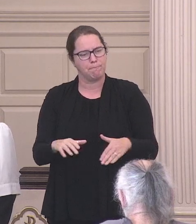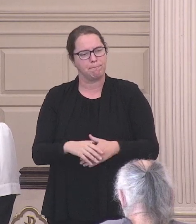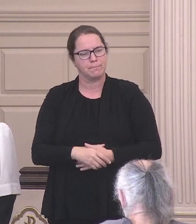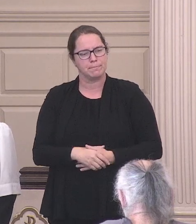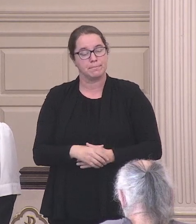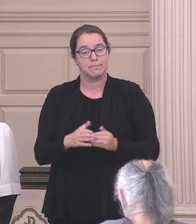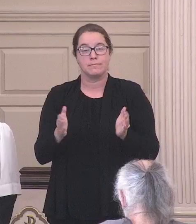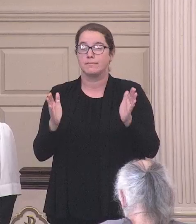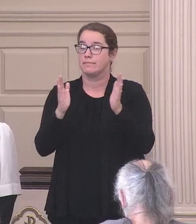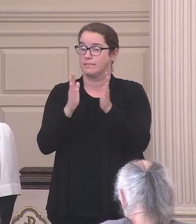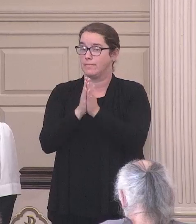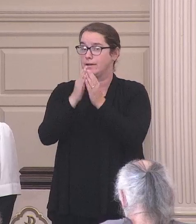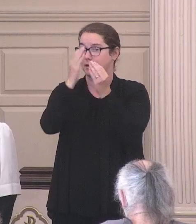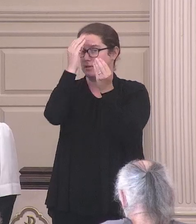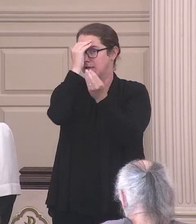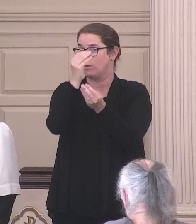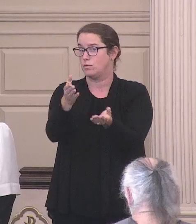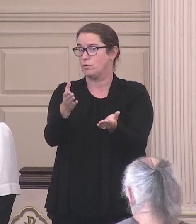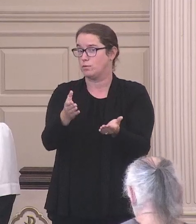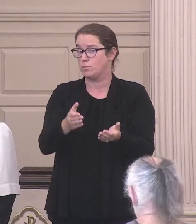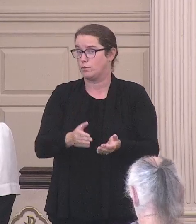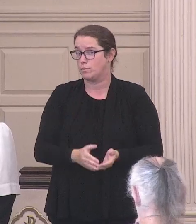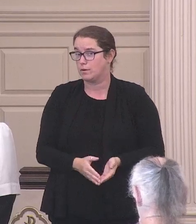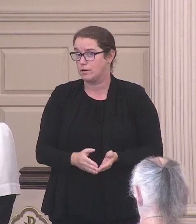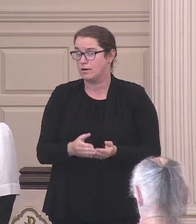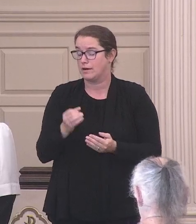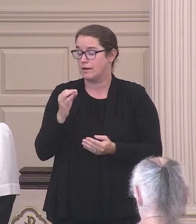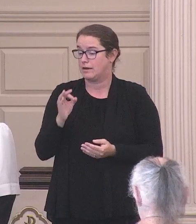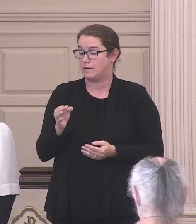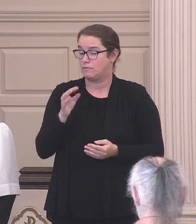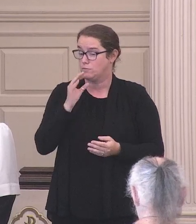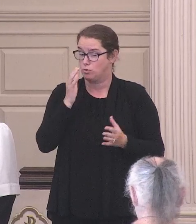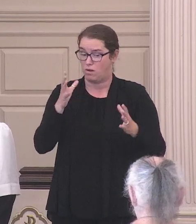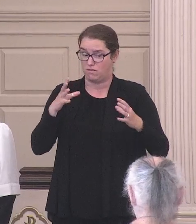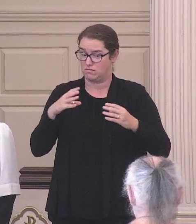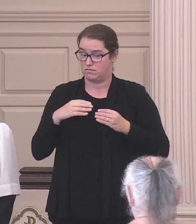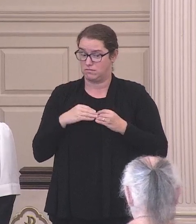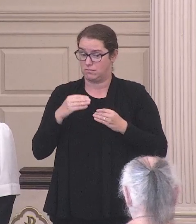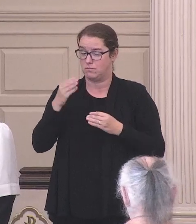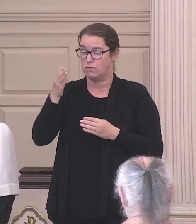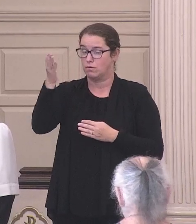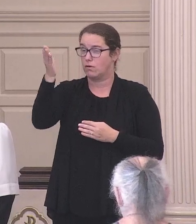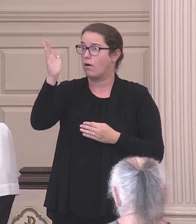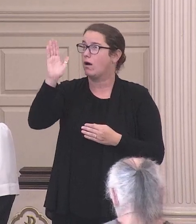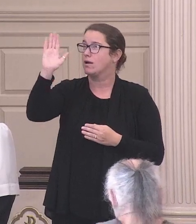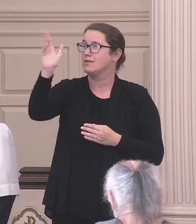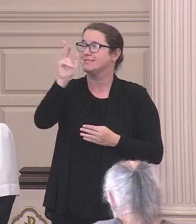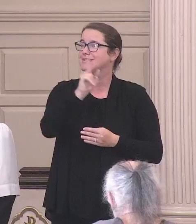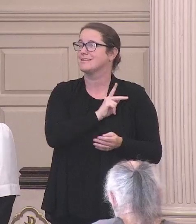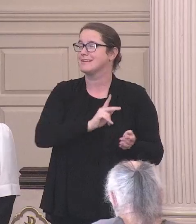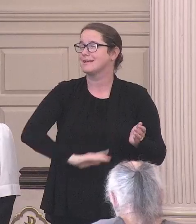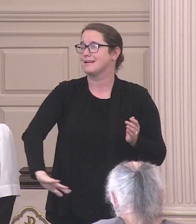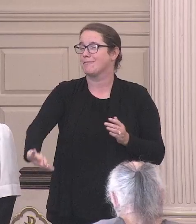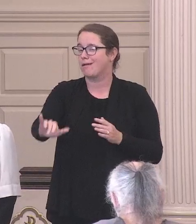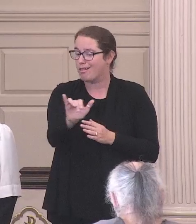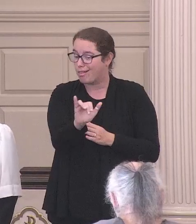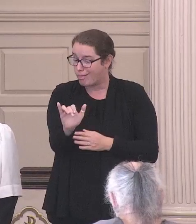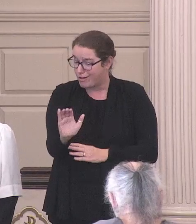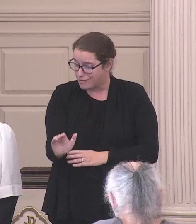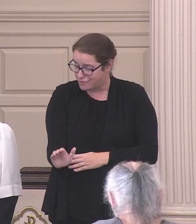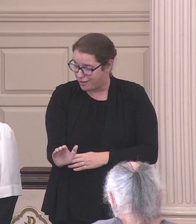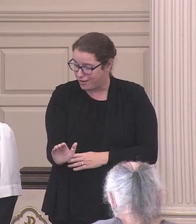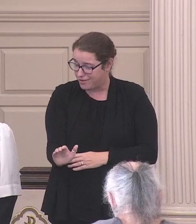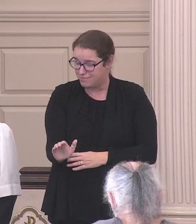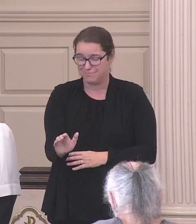Amen, I say to you, whoever does not accept the kingdom of God like a child will